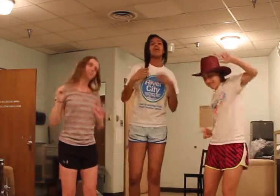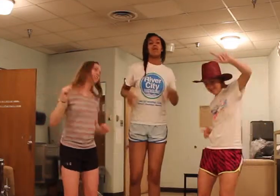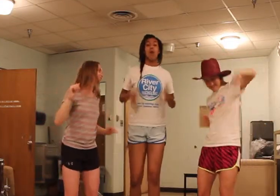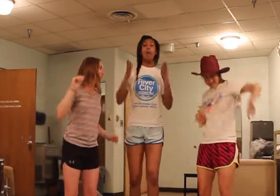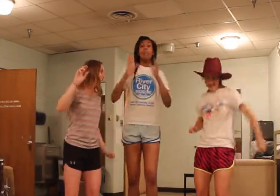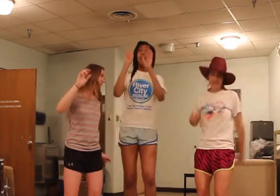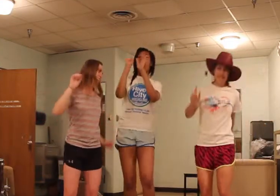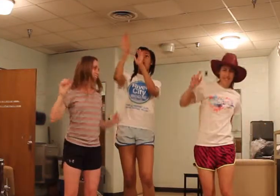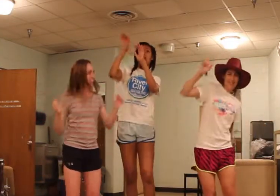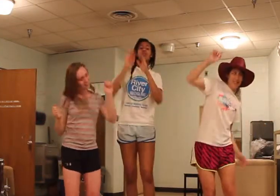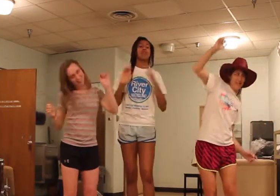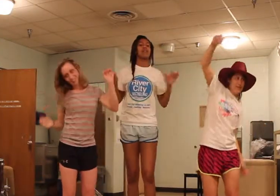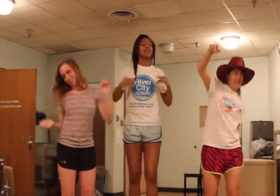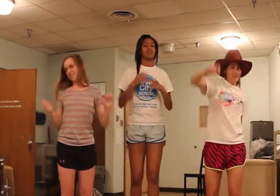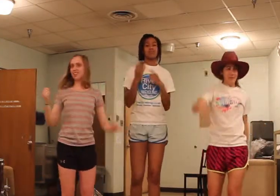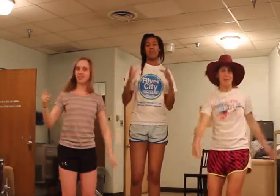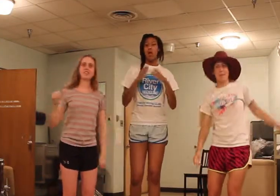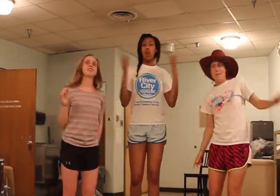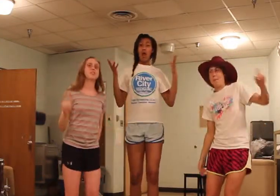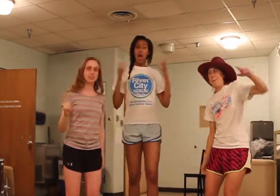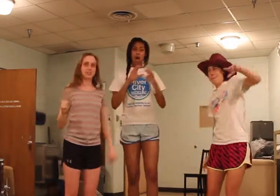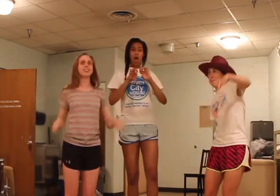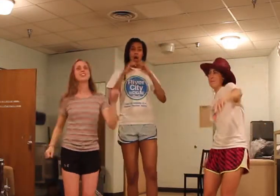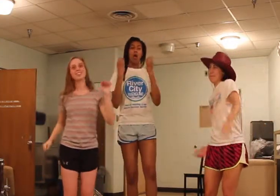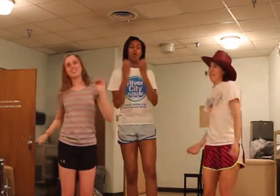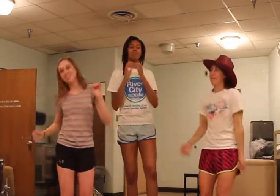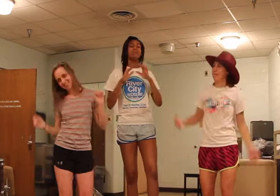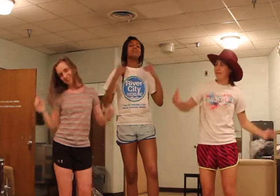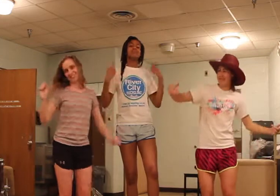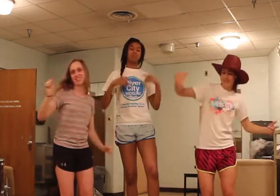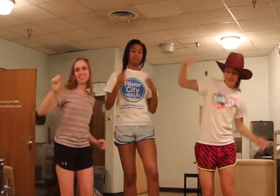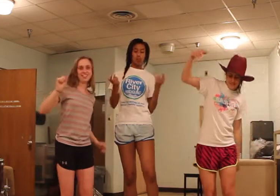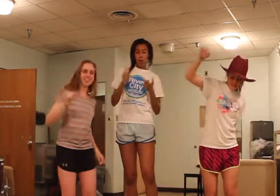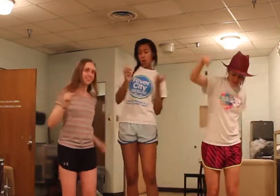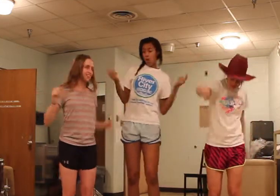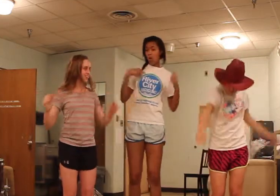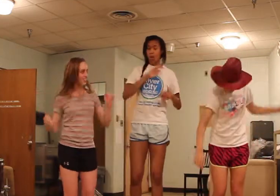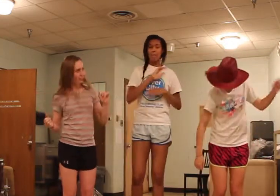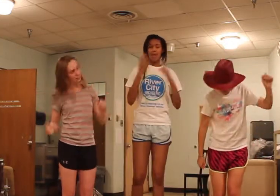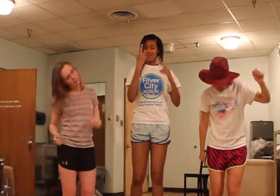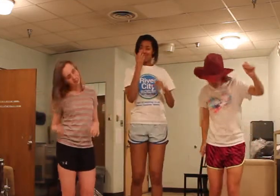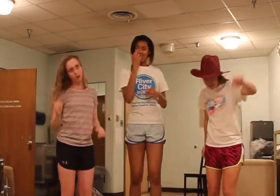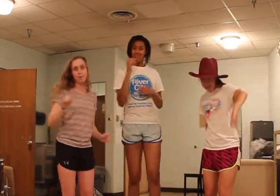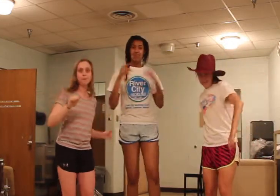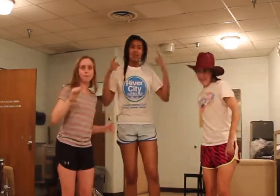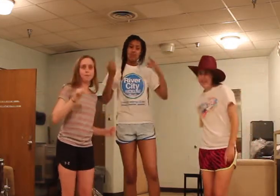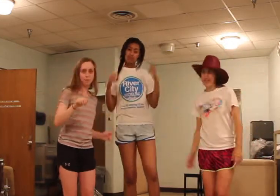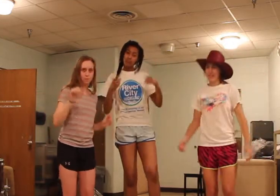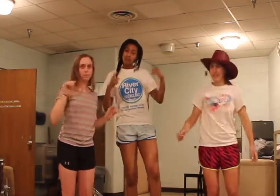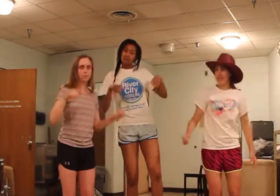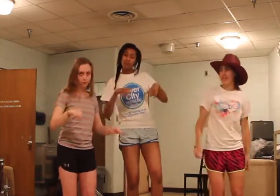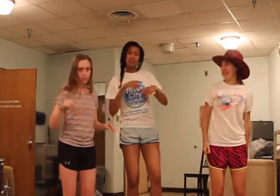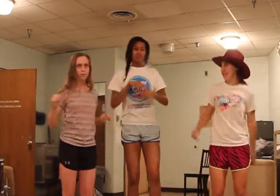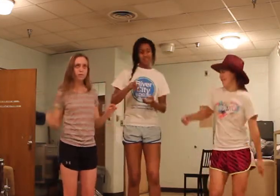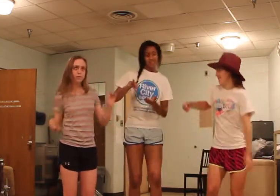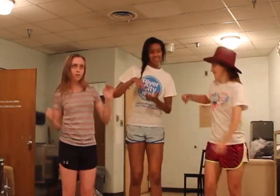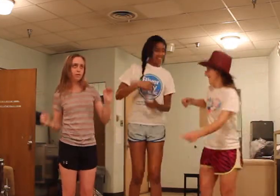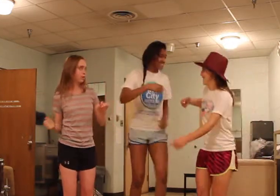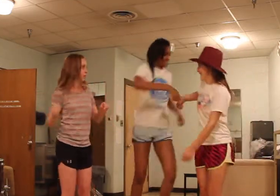like LeBron now Boat, order me another one now Homie, we about to clown Why, cause it's about to go down Swing your body